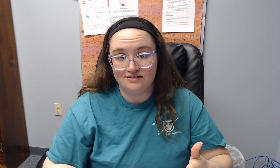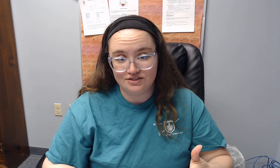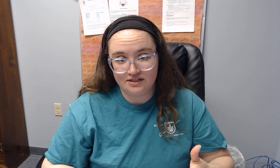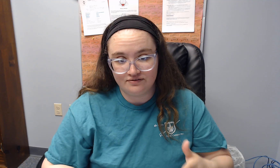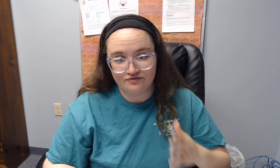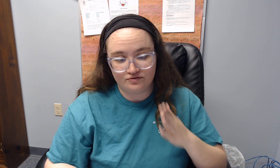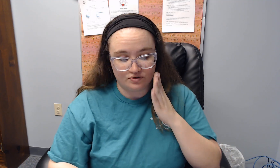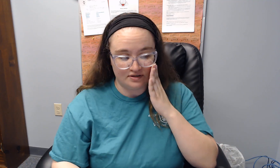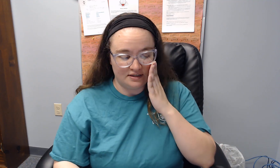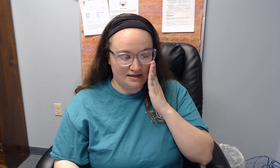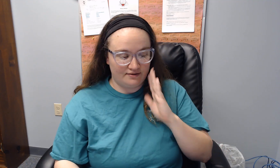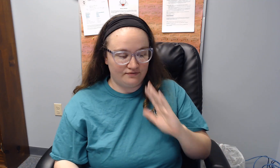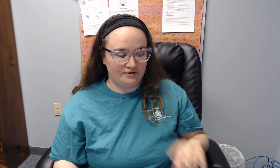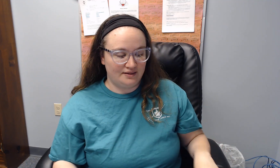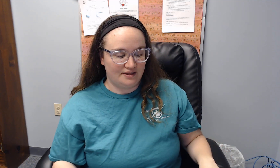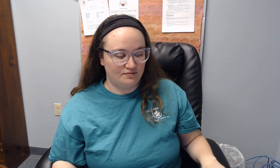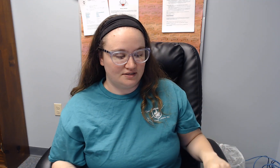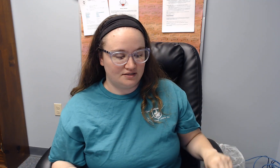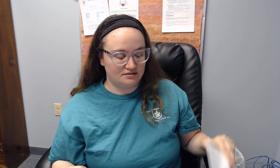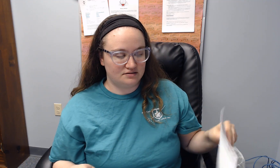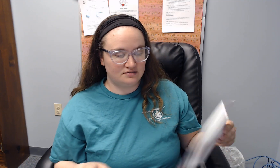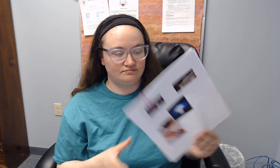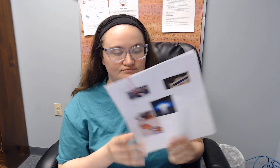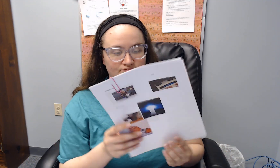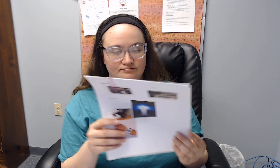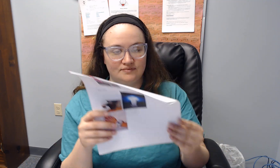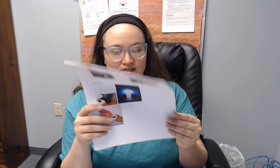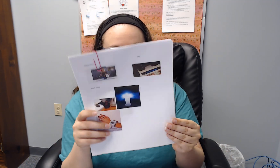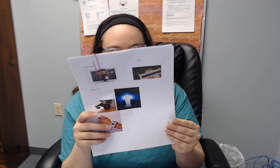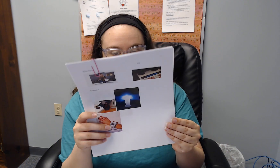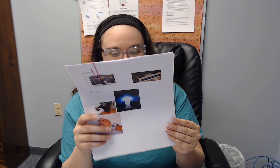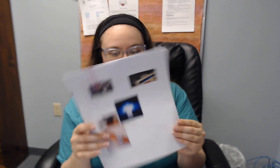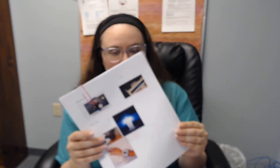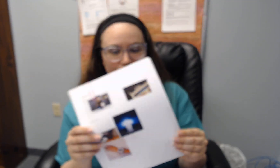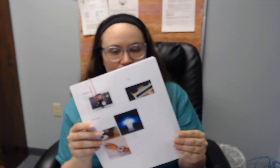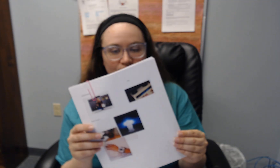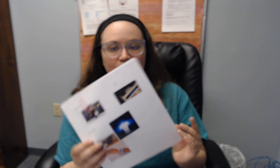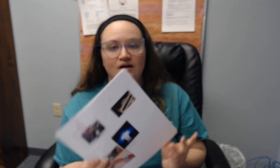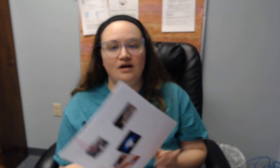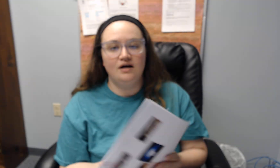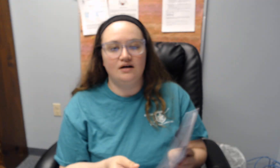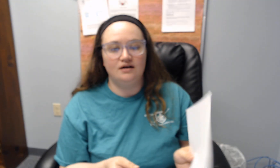technology for the deaf, and that was this paper.